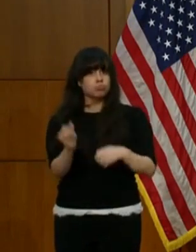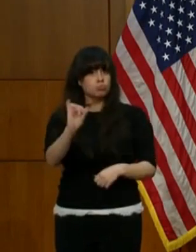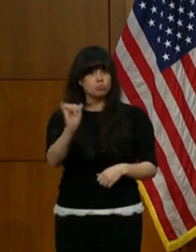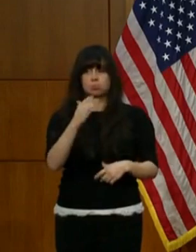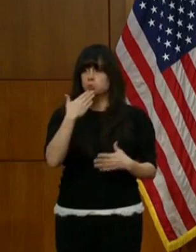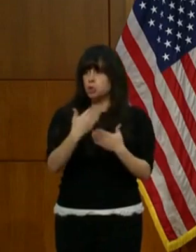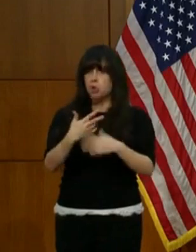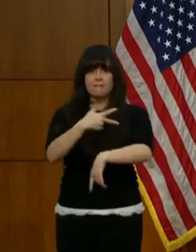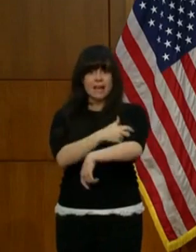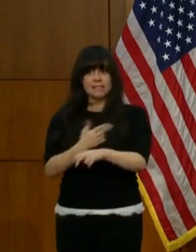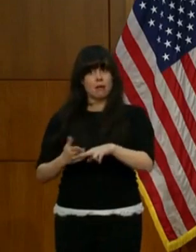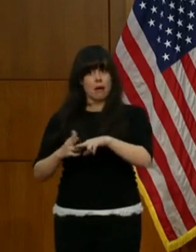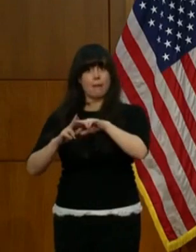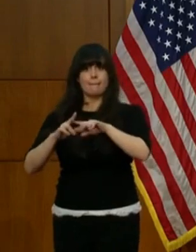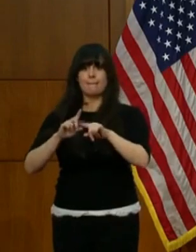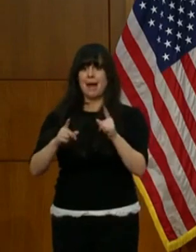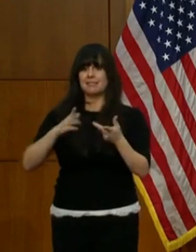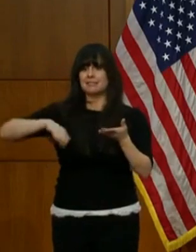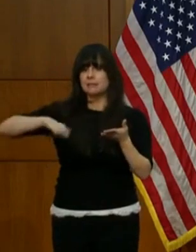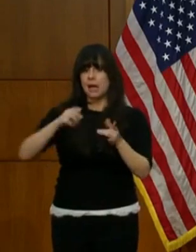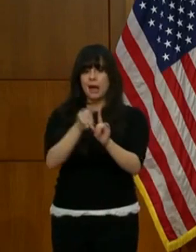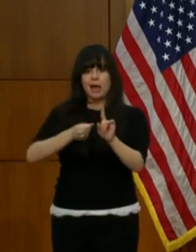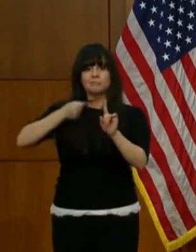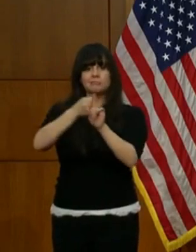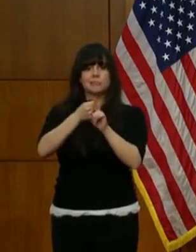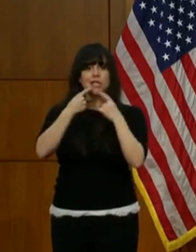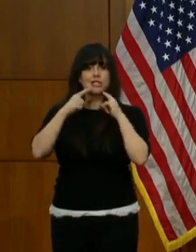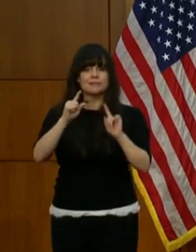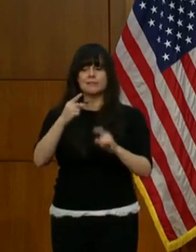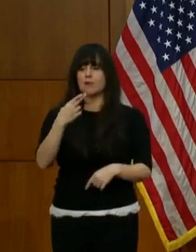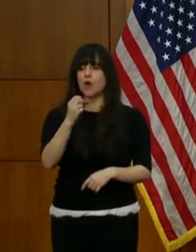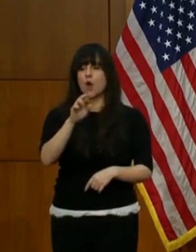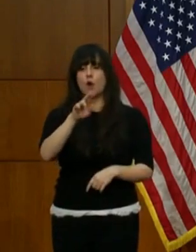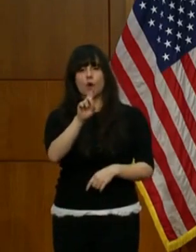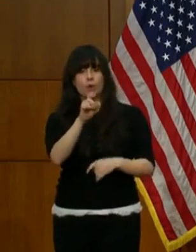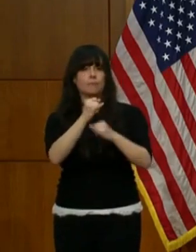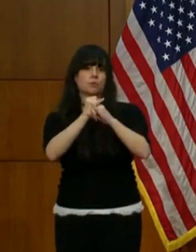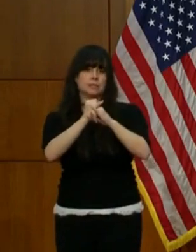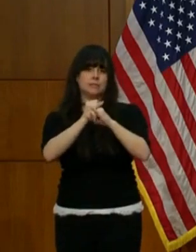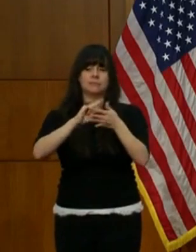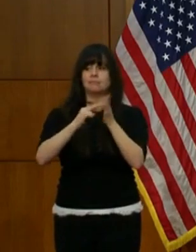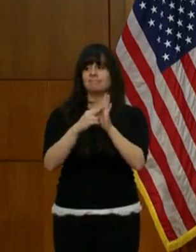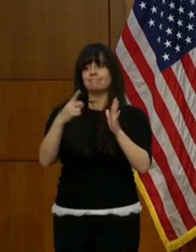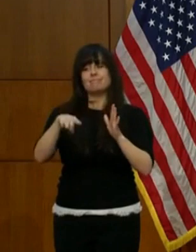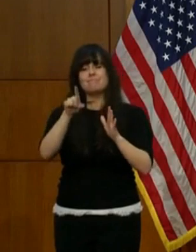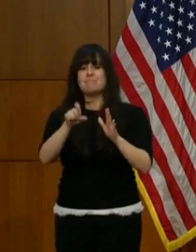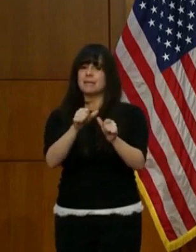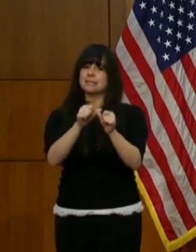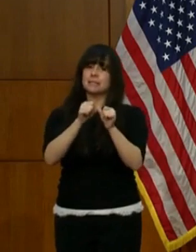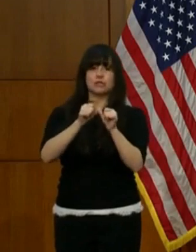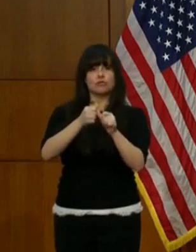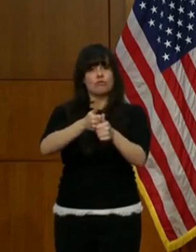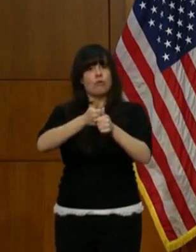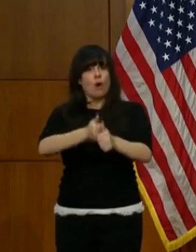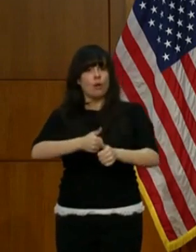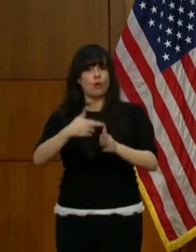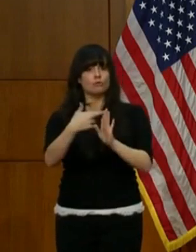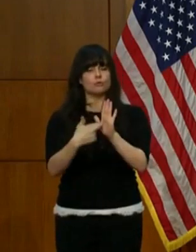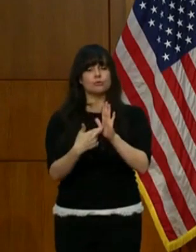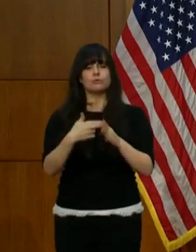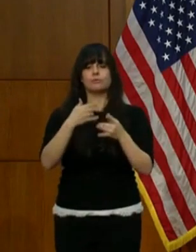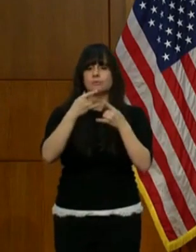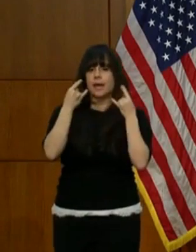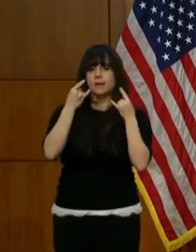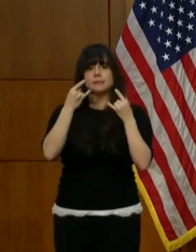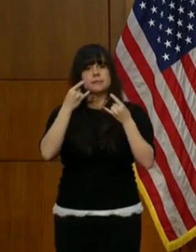until we get to herd immunity, people will need to continue to follow these measures of wearing their mask,